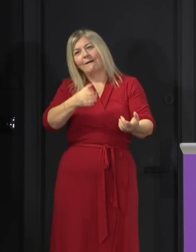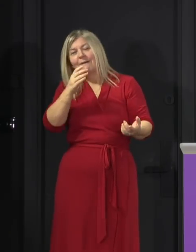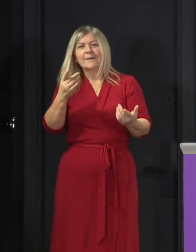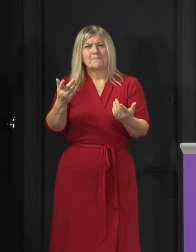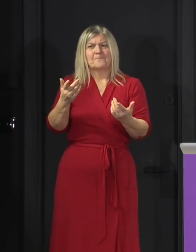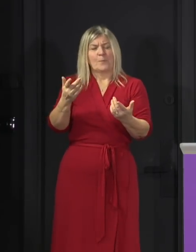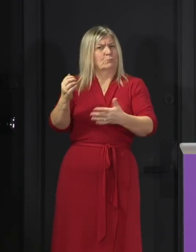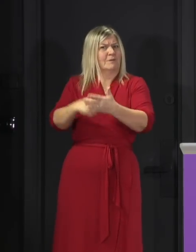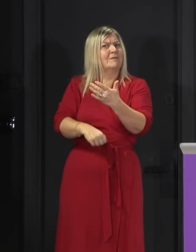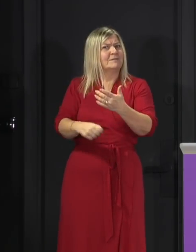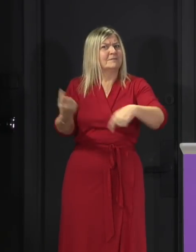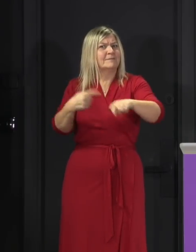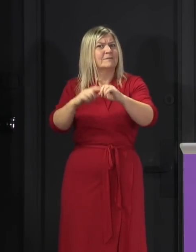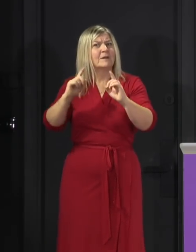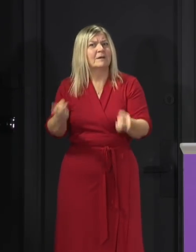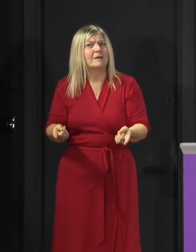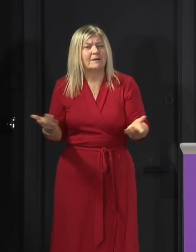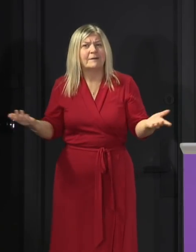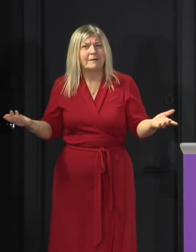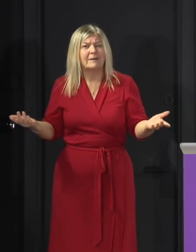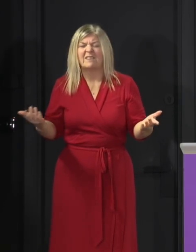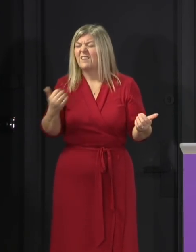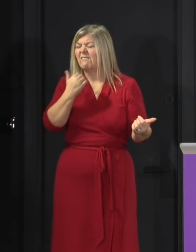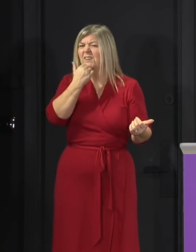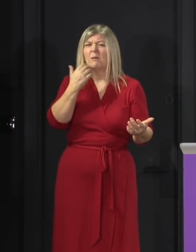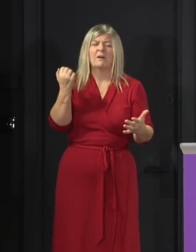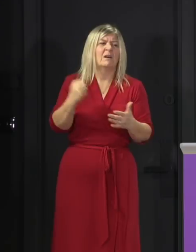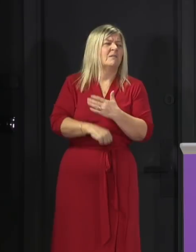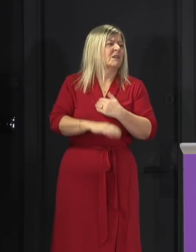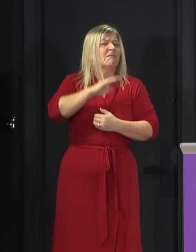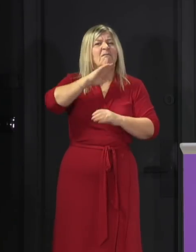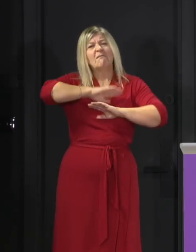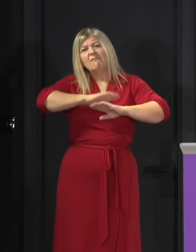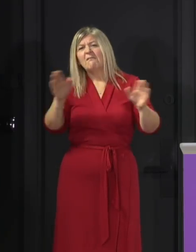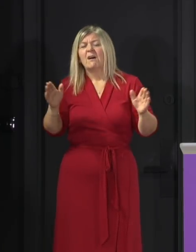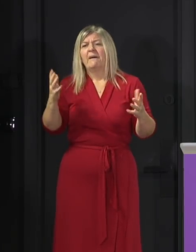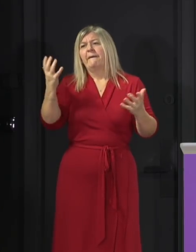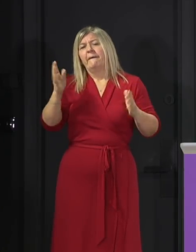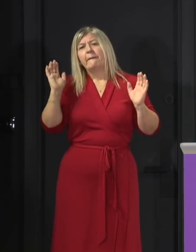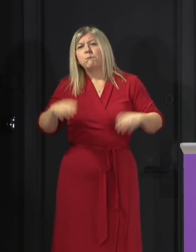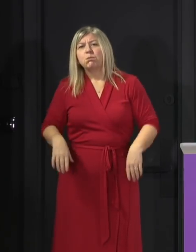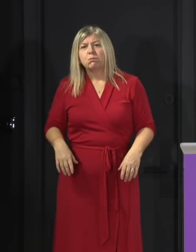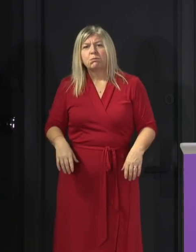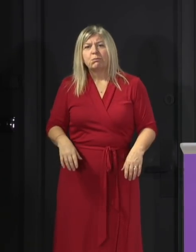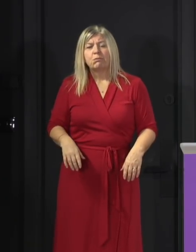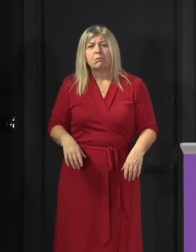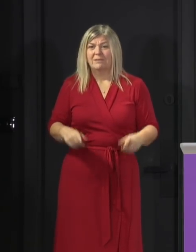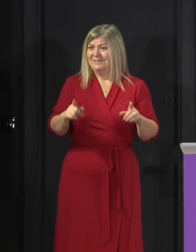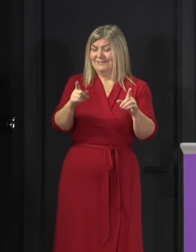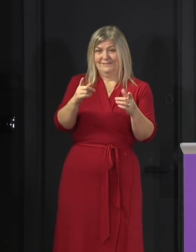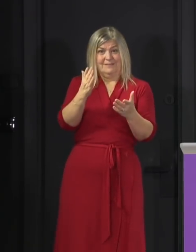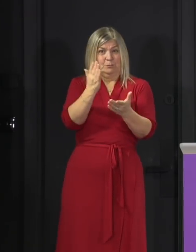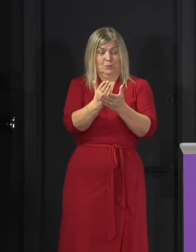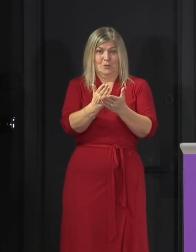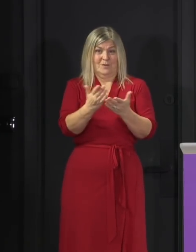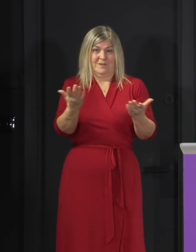it's understandable that people are just thoroughly scunnered and fed up with it. And, you know, if it makes anybody feel any better, which I don't expect it